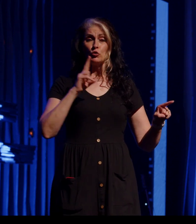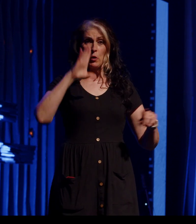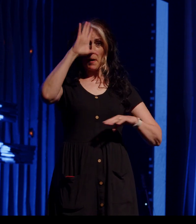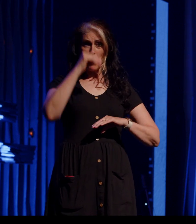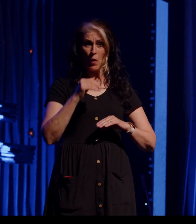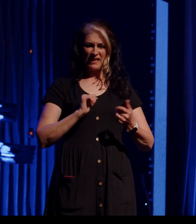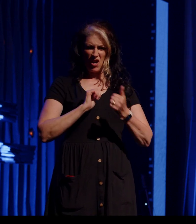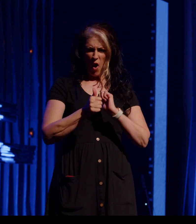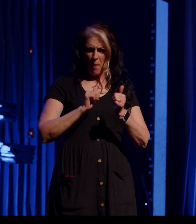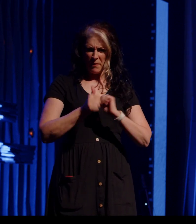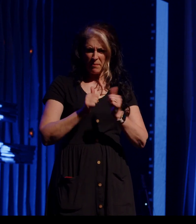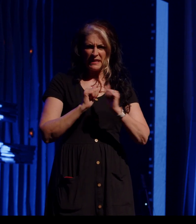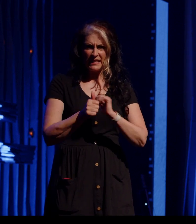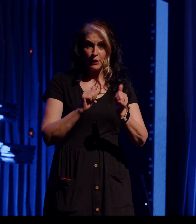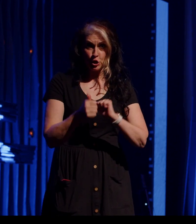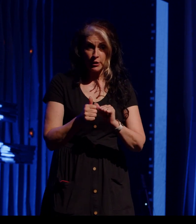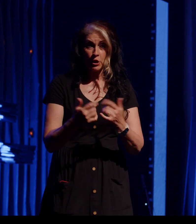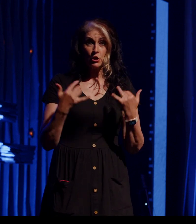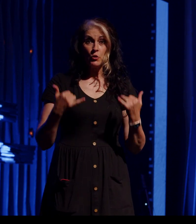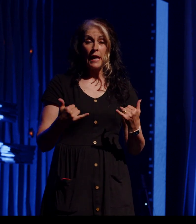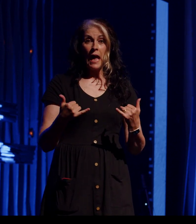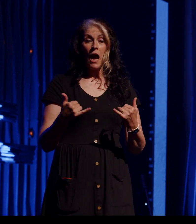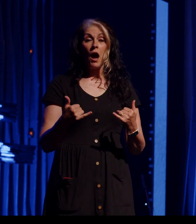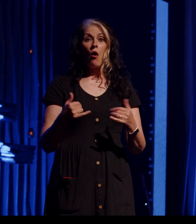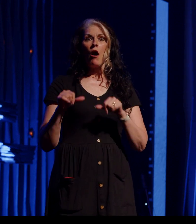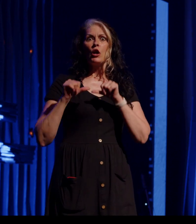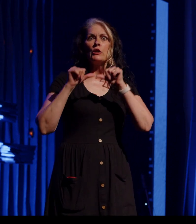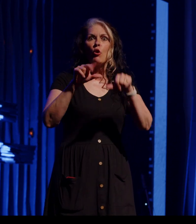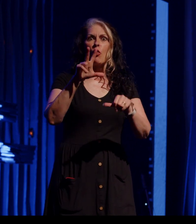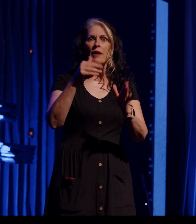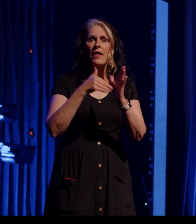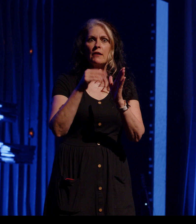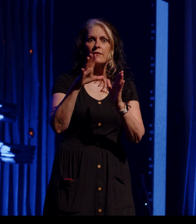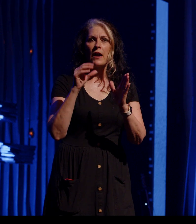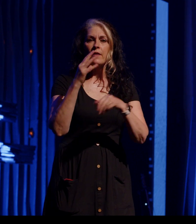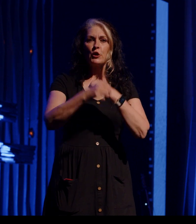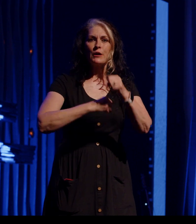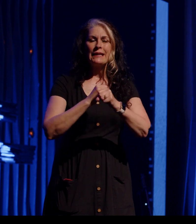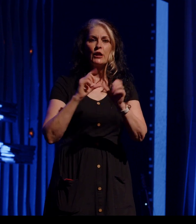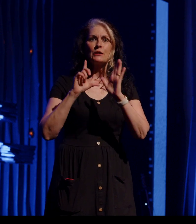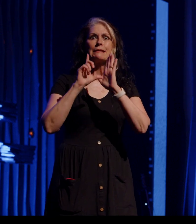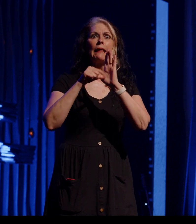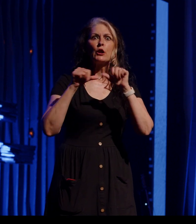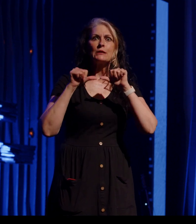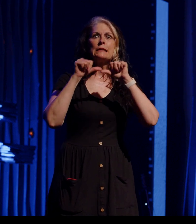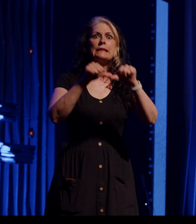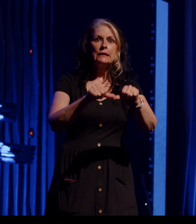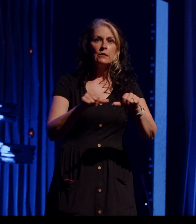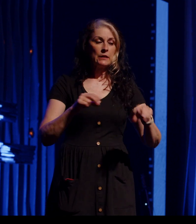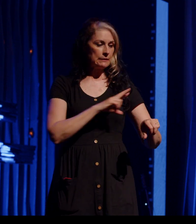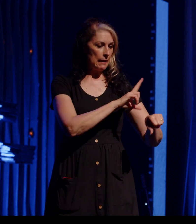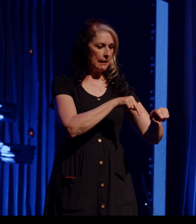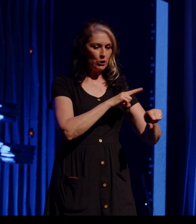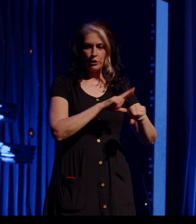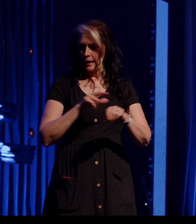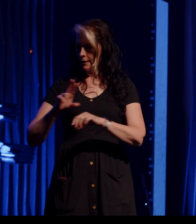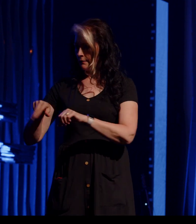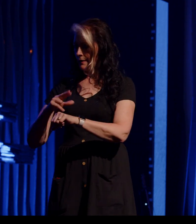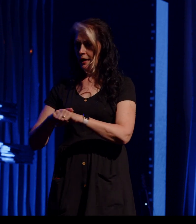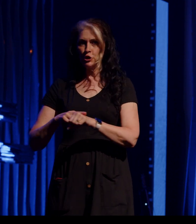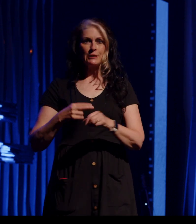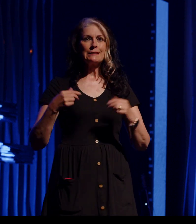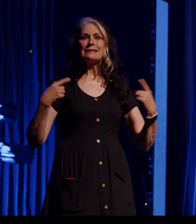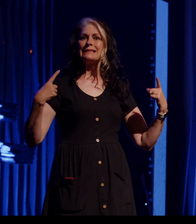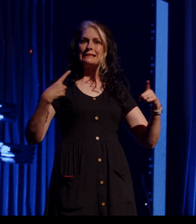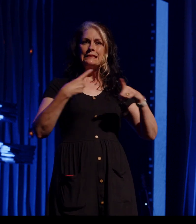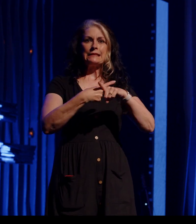resentment. Has led now 3,500 years later, still strife among these two nations. Not all moms